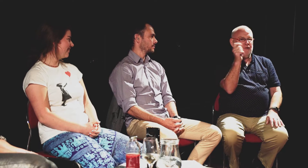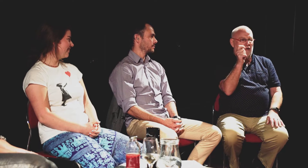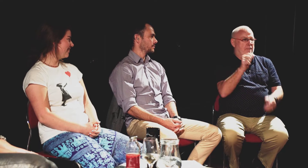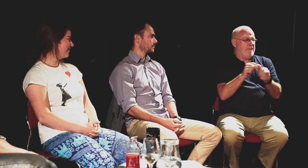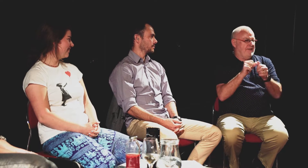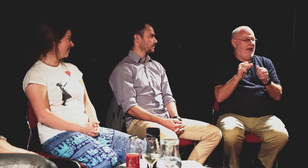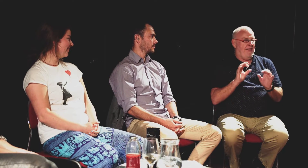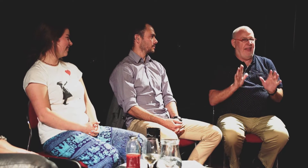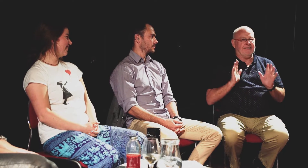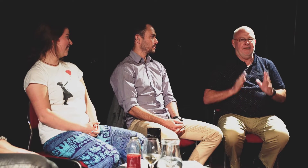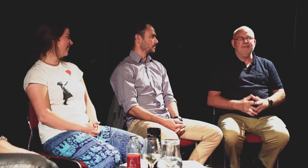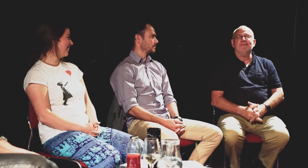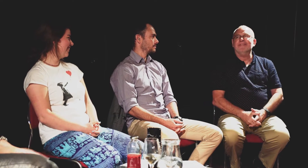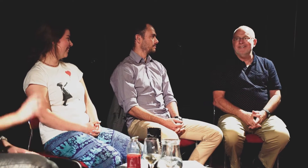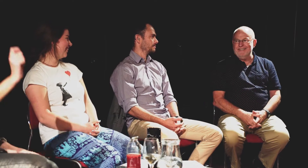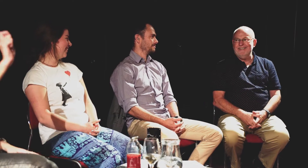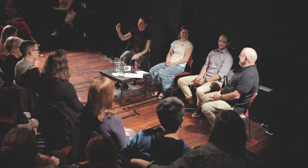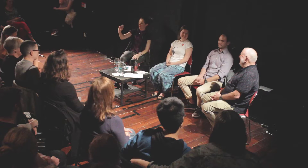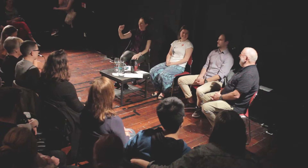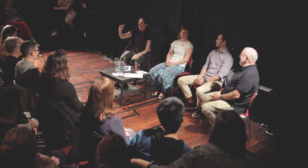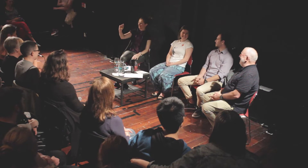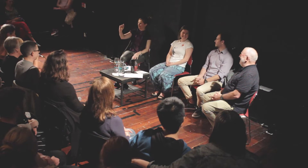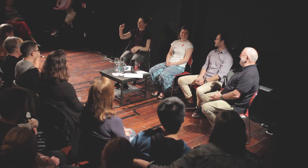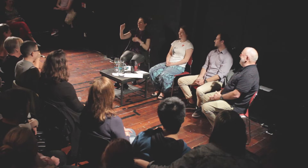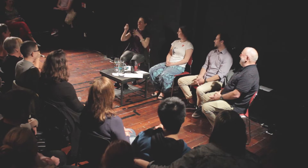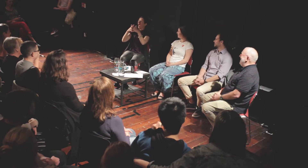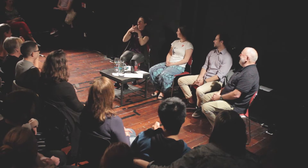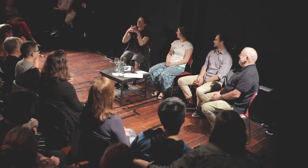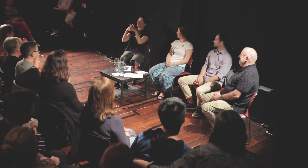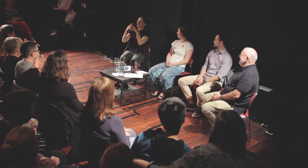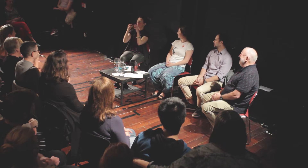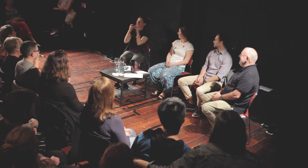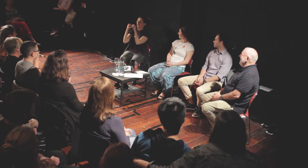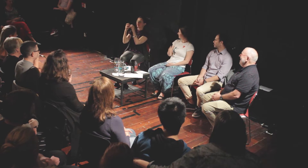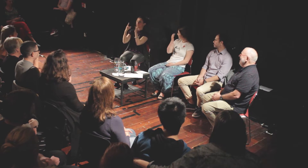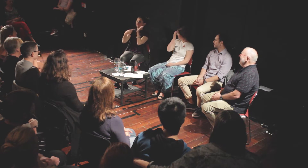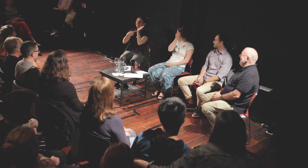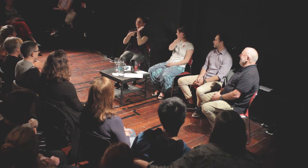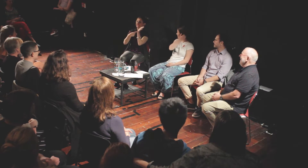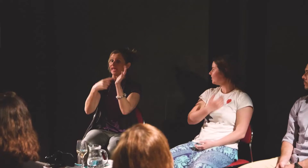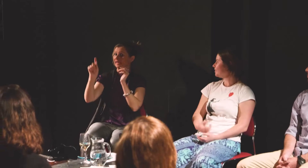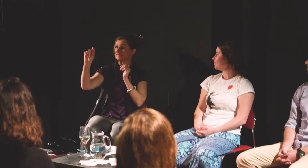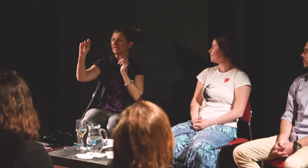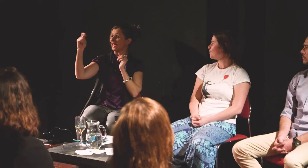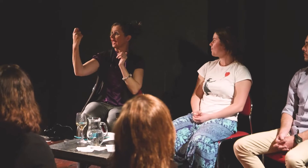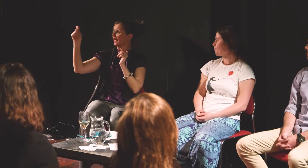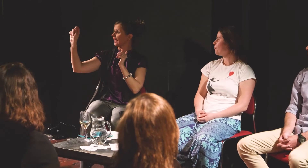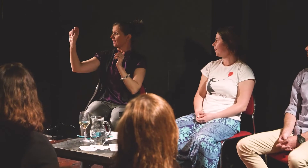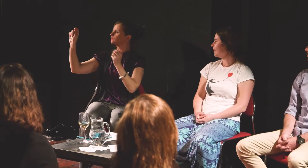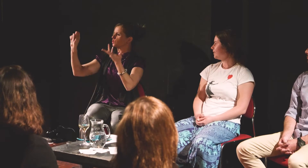it's a nice sign, Tony, much better than the one with the head nod. So here we go. So in the American alphabet, this